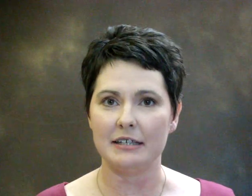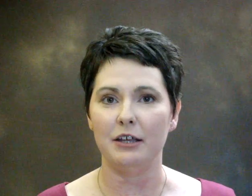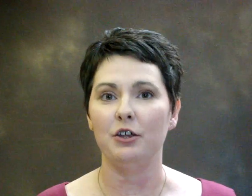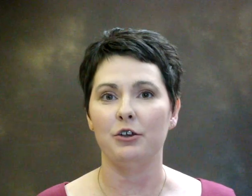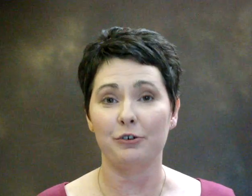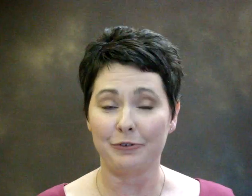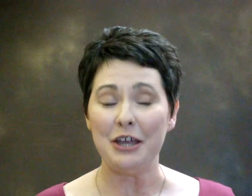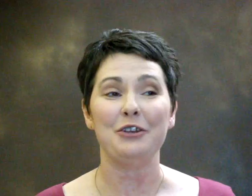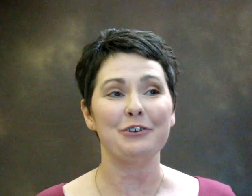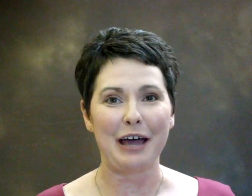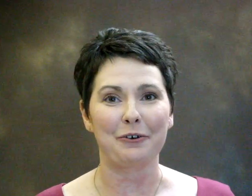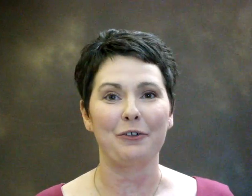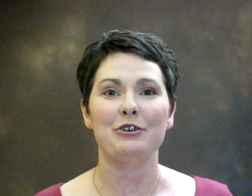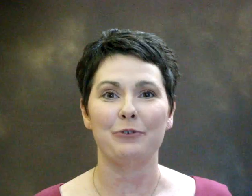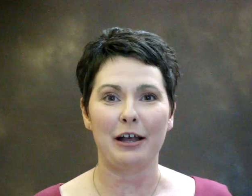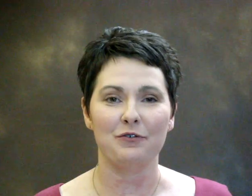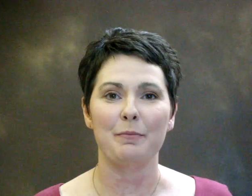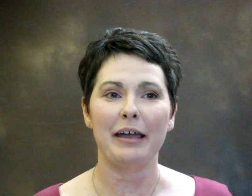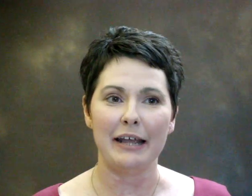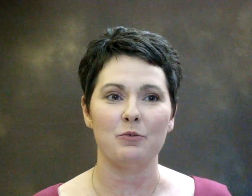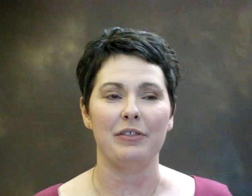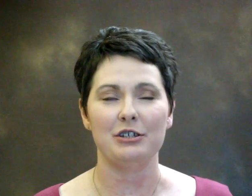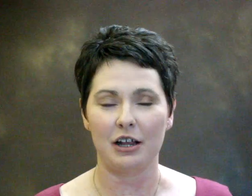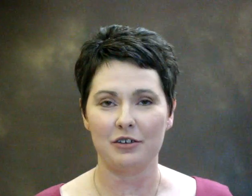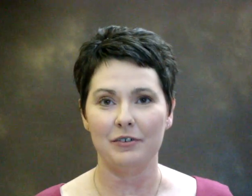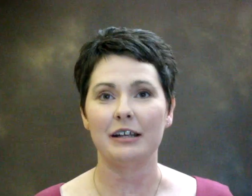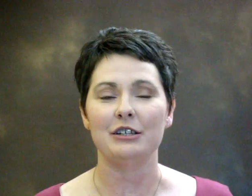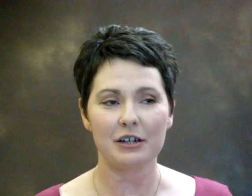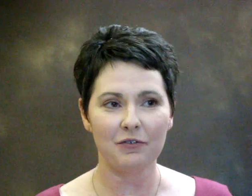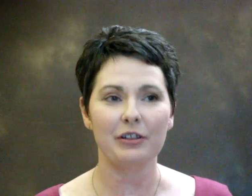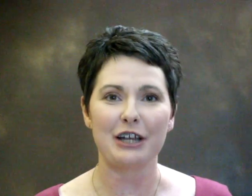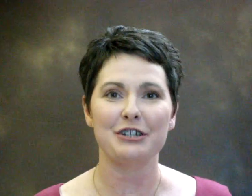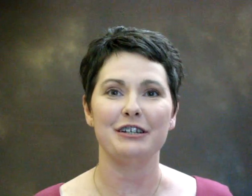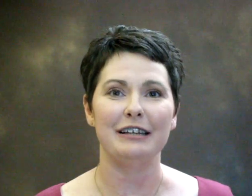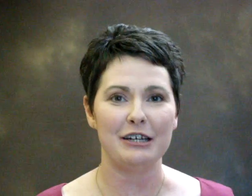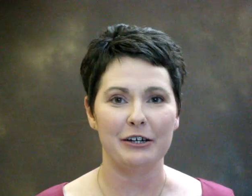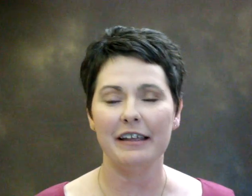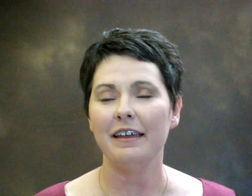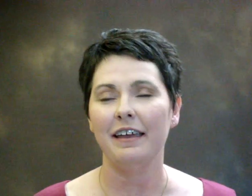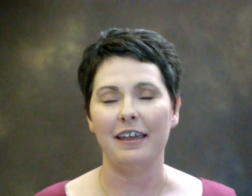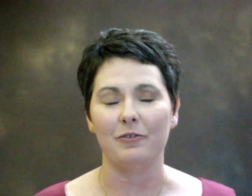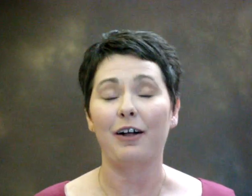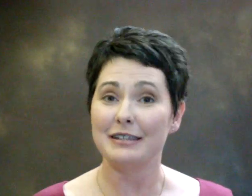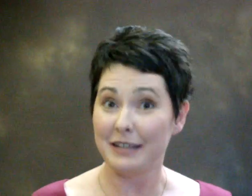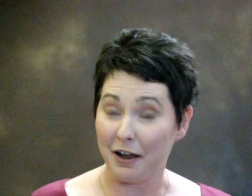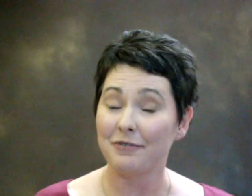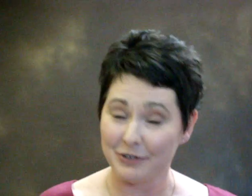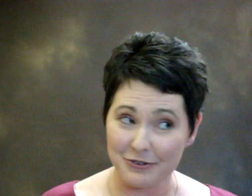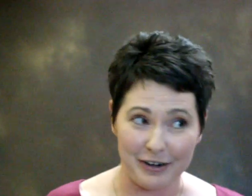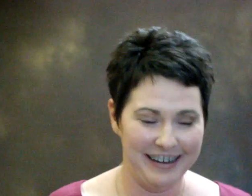short-lasting unilateral neuralgiform headaches with conjunctival injection and tearing, and called SUNCT for short,